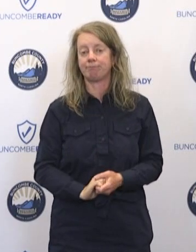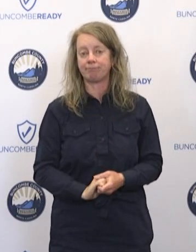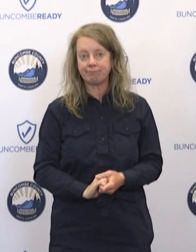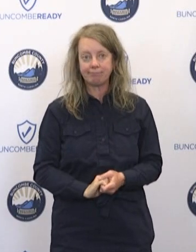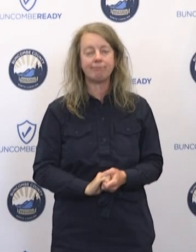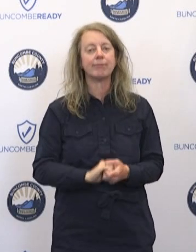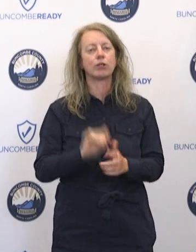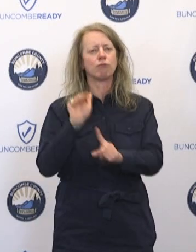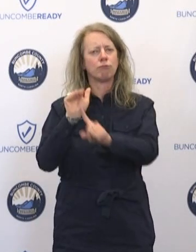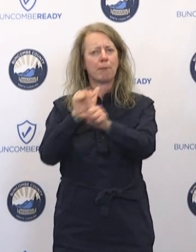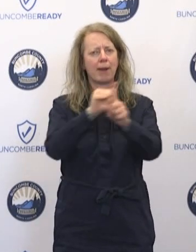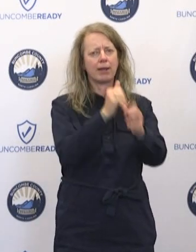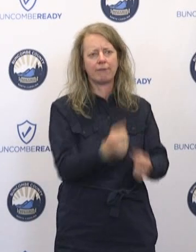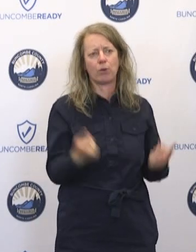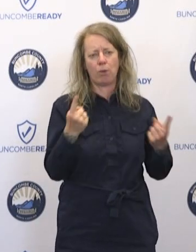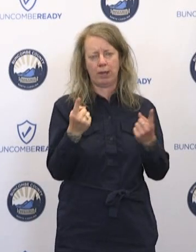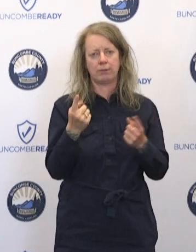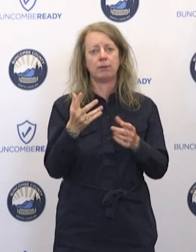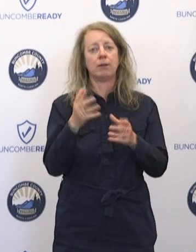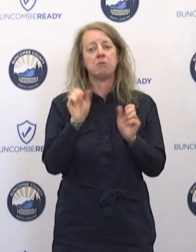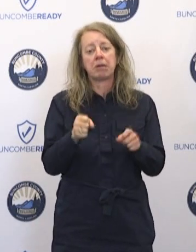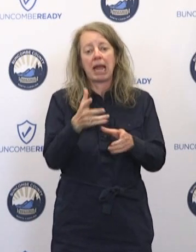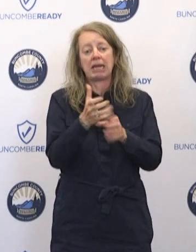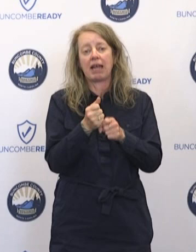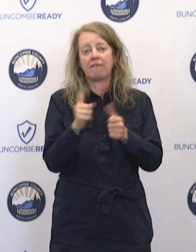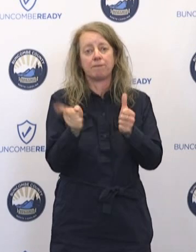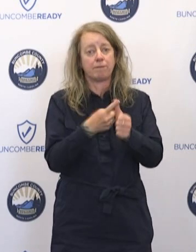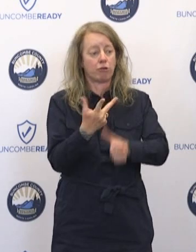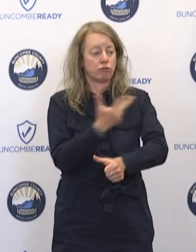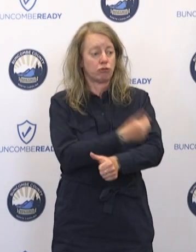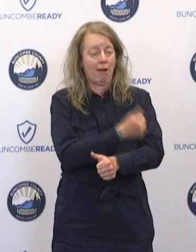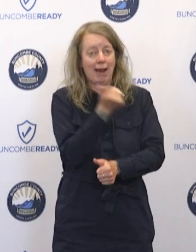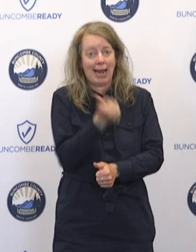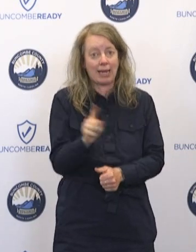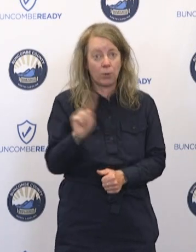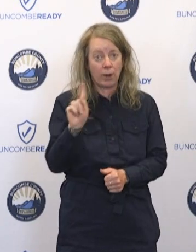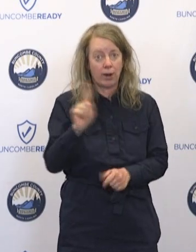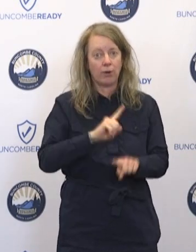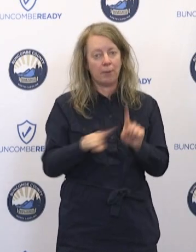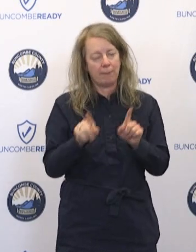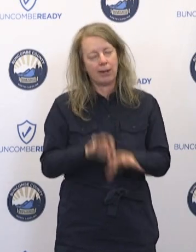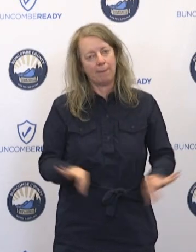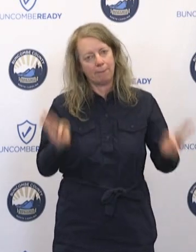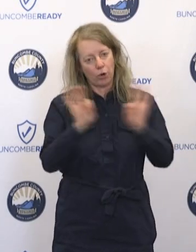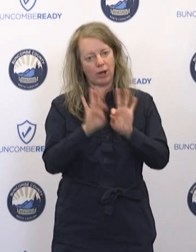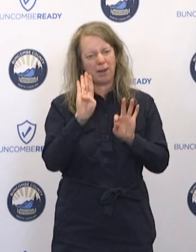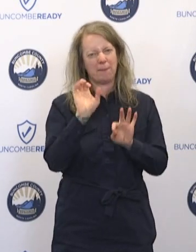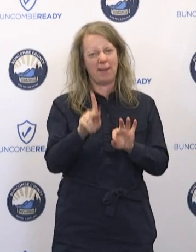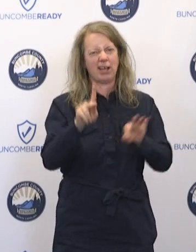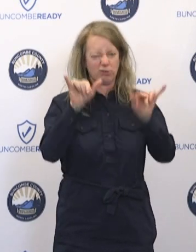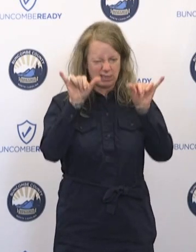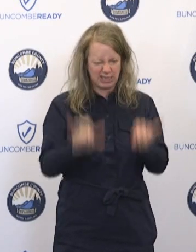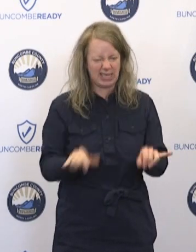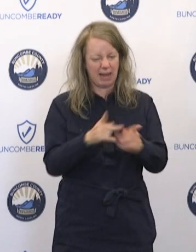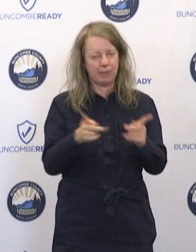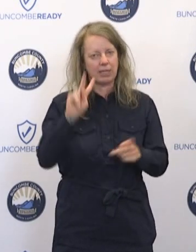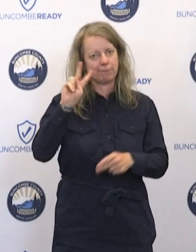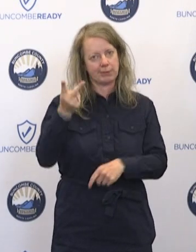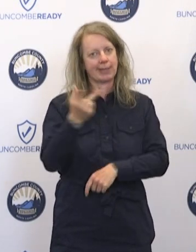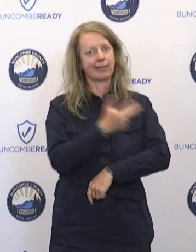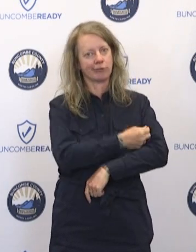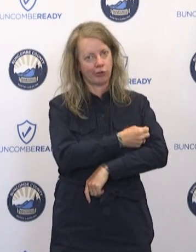And just a reminder, you may receive your first dose at any location, and it is important for you to return to that provider for your second